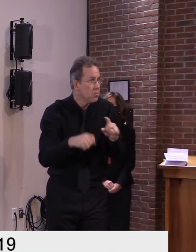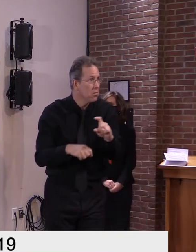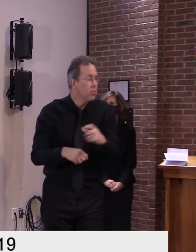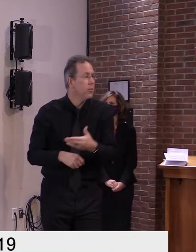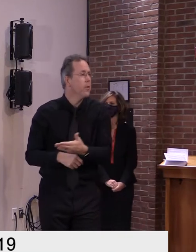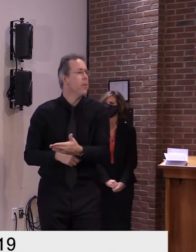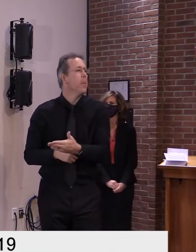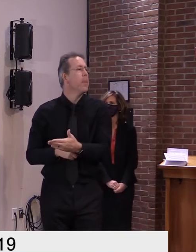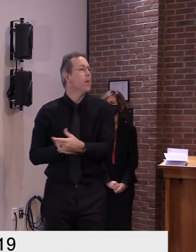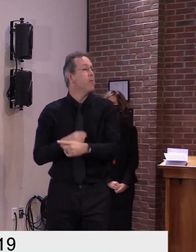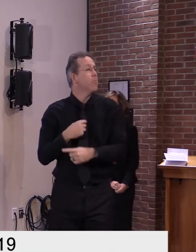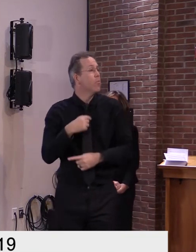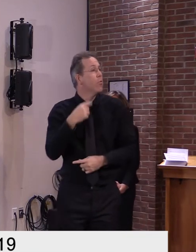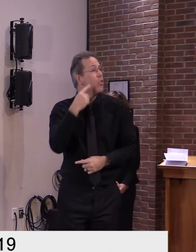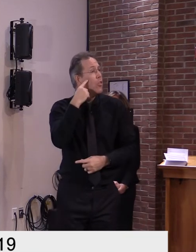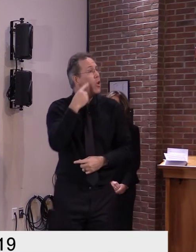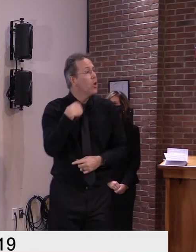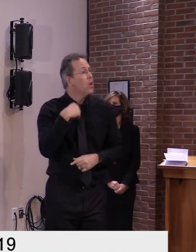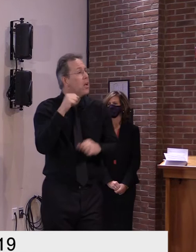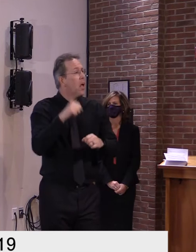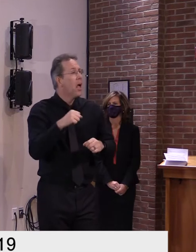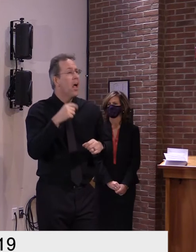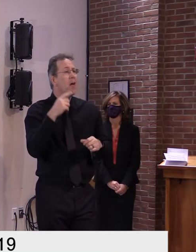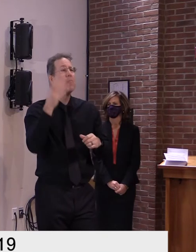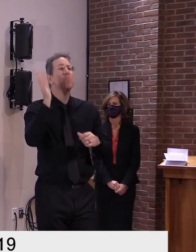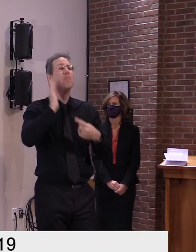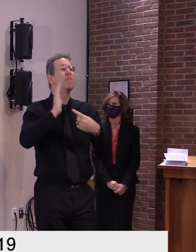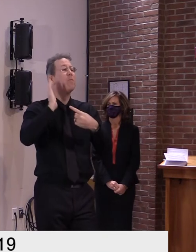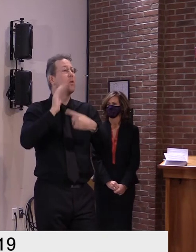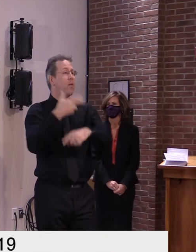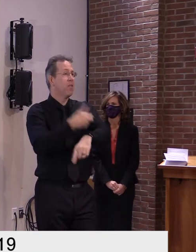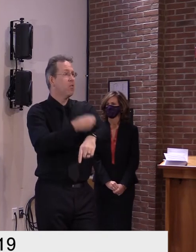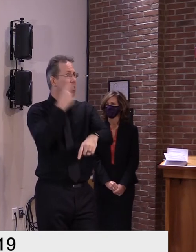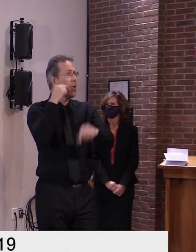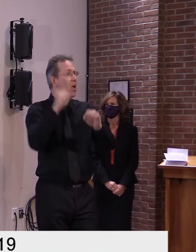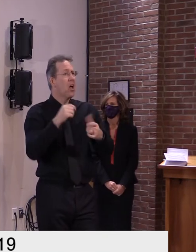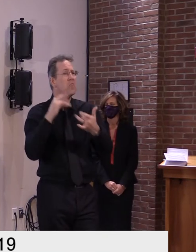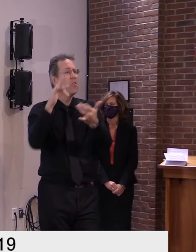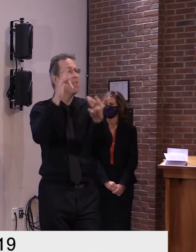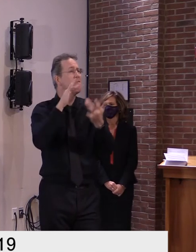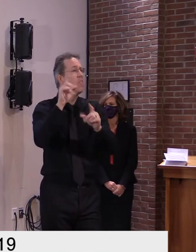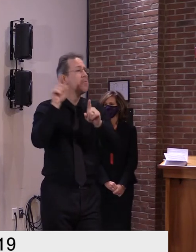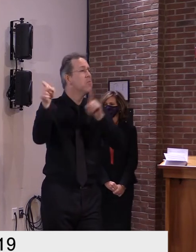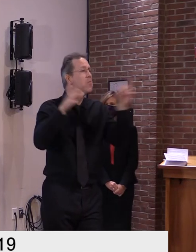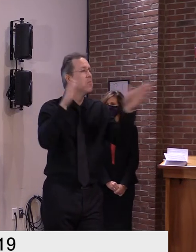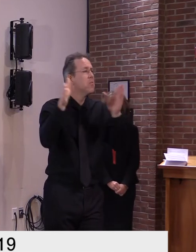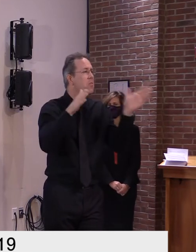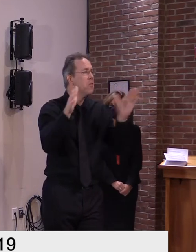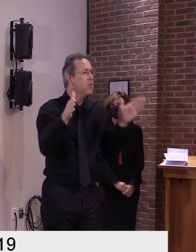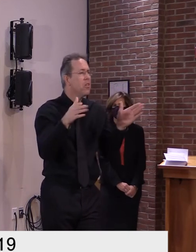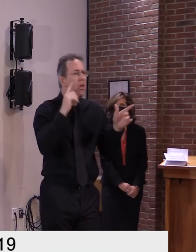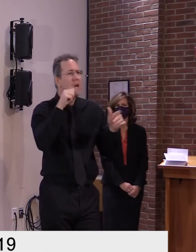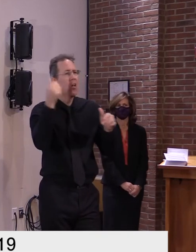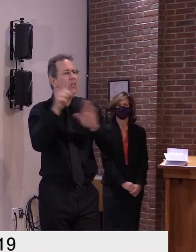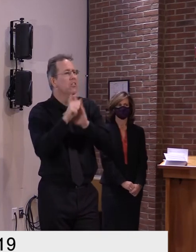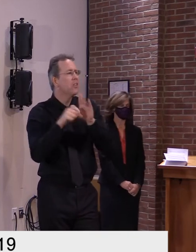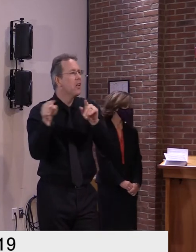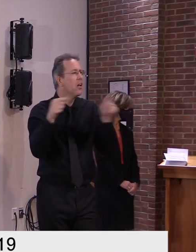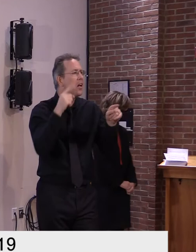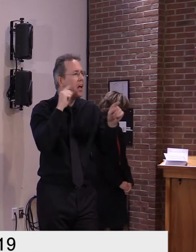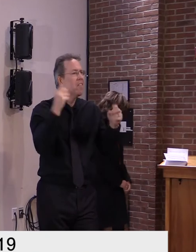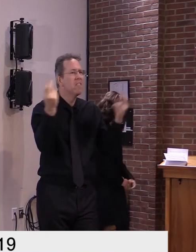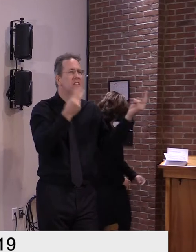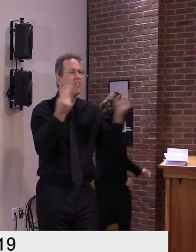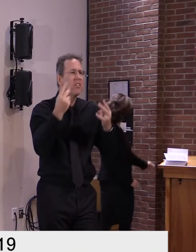was long before the vaccines came into play. And so, you know, there's an opportunity for both of them to